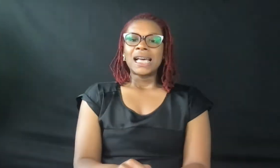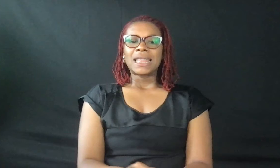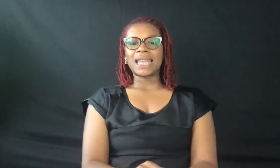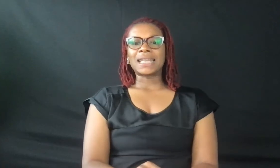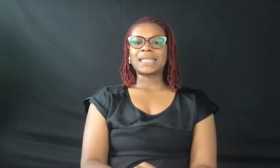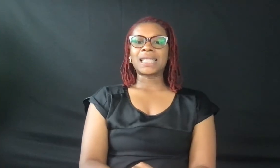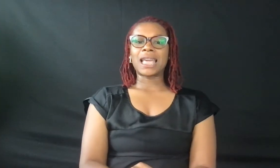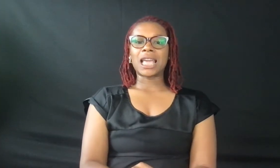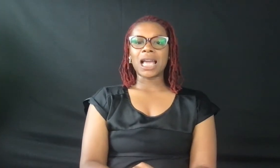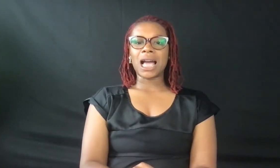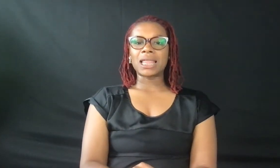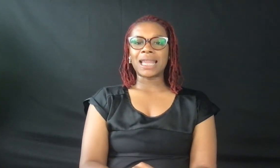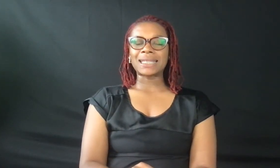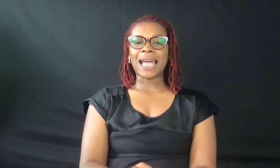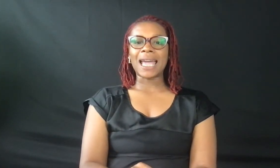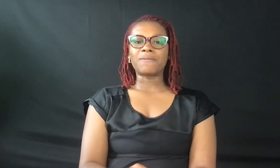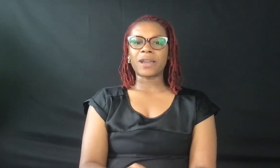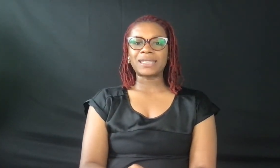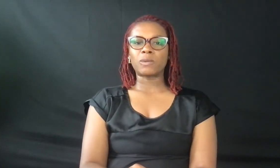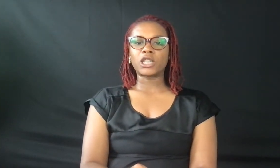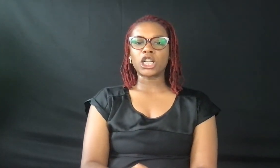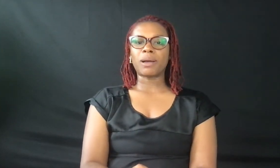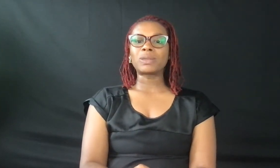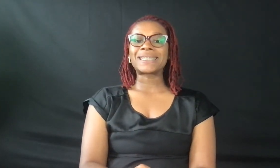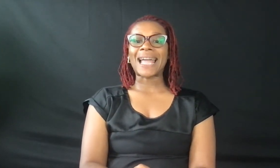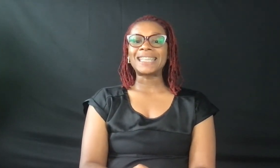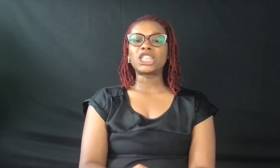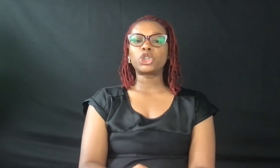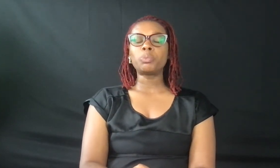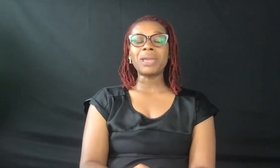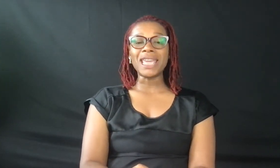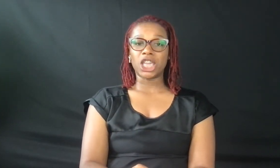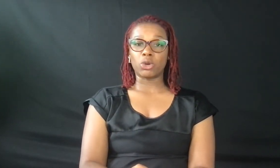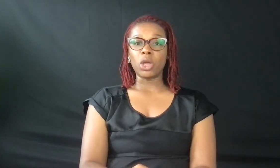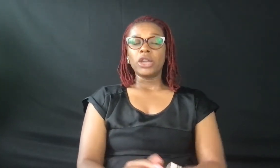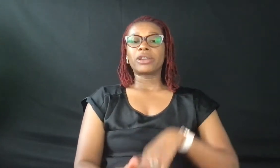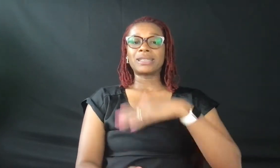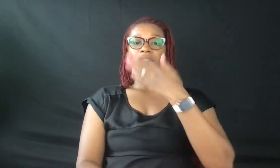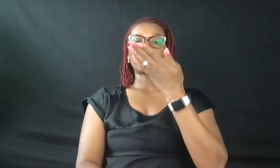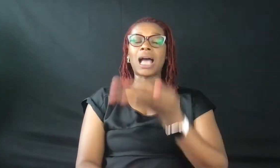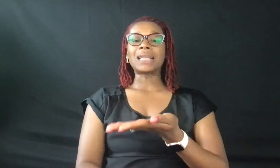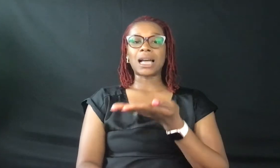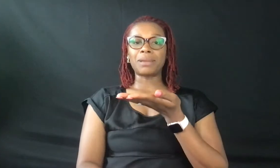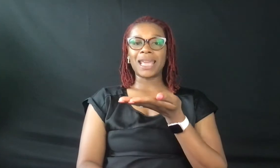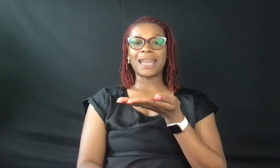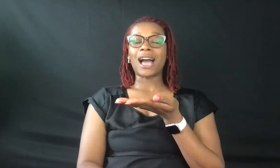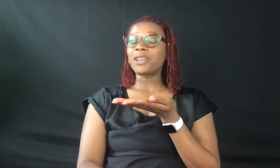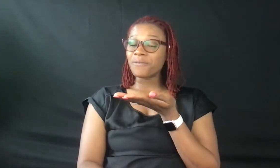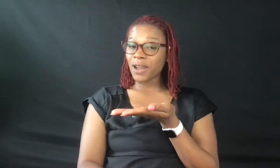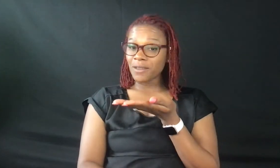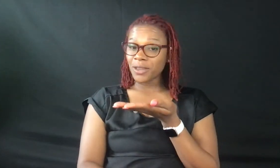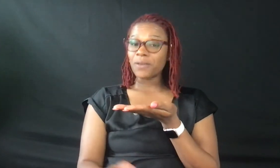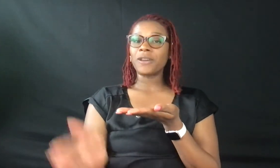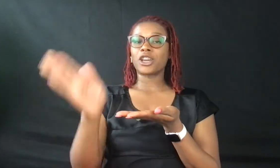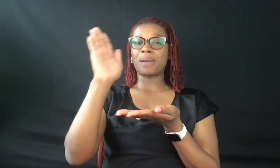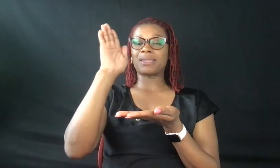The next sign phrase that we talked about was nice to meet you. You're going to take your non-dominant hand out in front of you. And you're going to